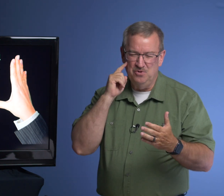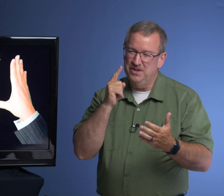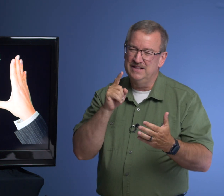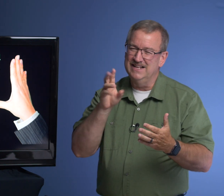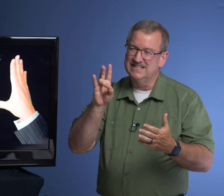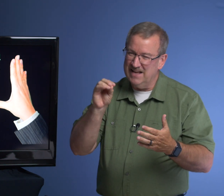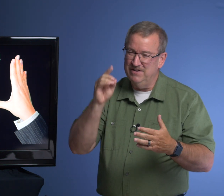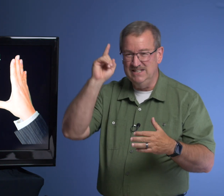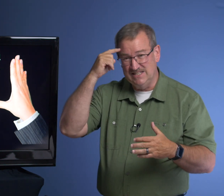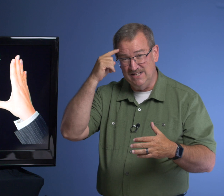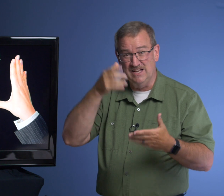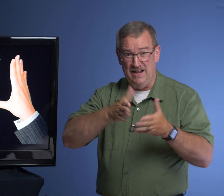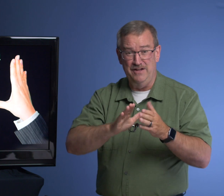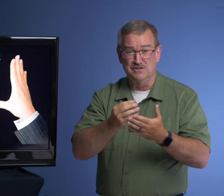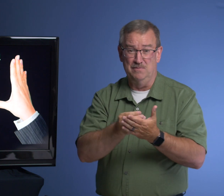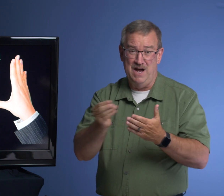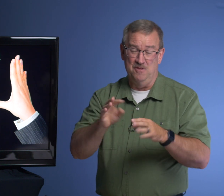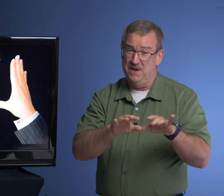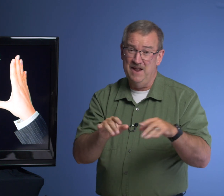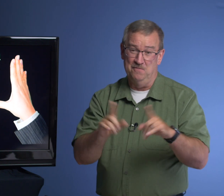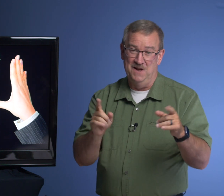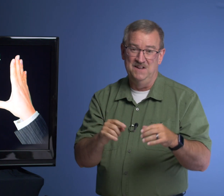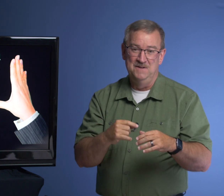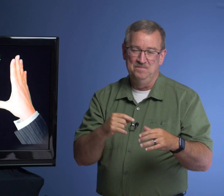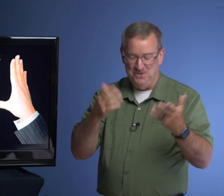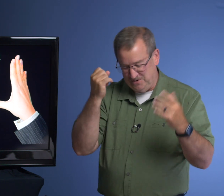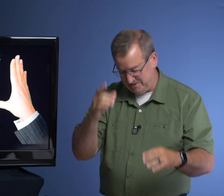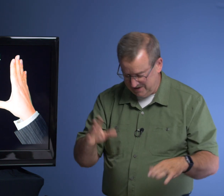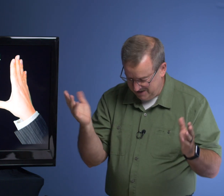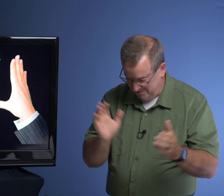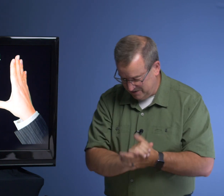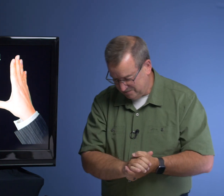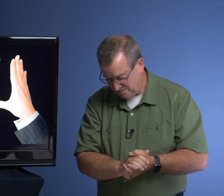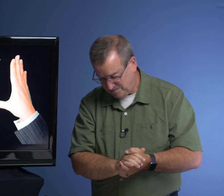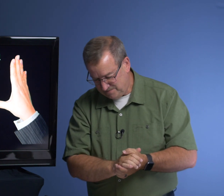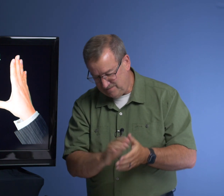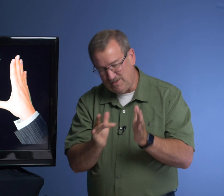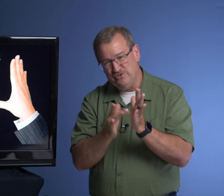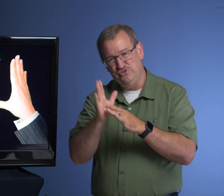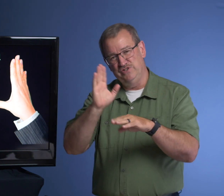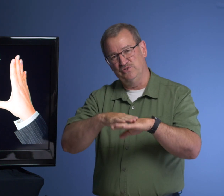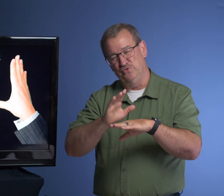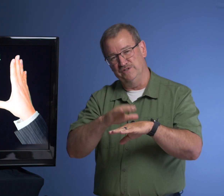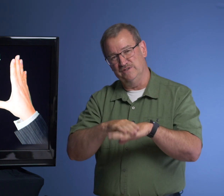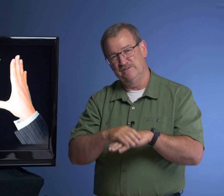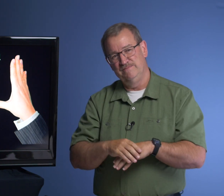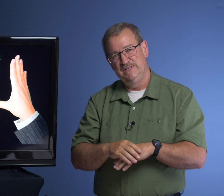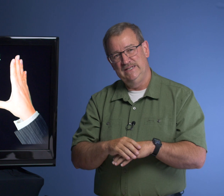I don't think that 70 cents allowed us to buy the piano, but you understand. Anyway, so Jesus warns us.